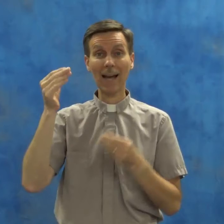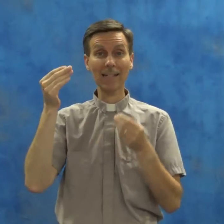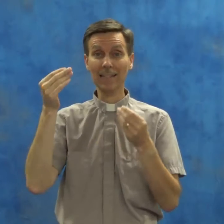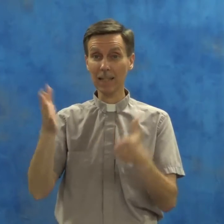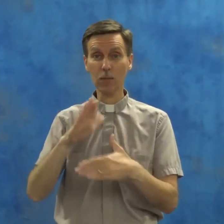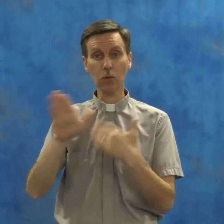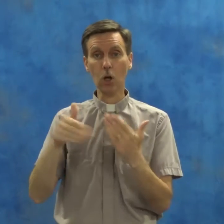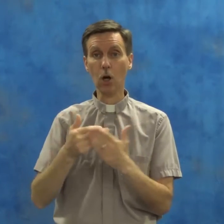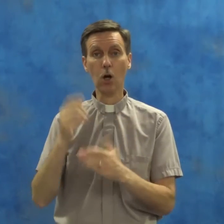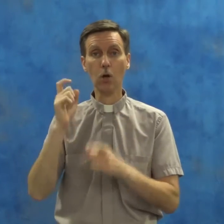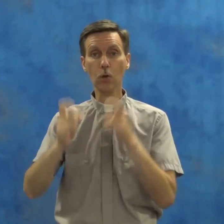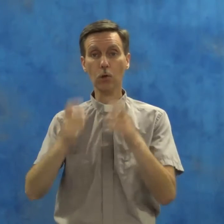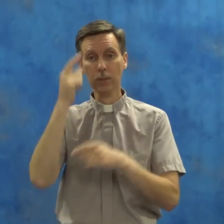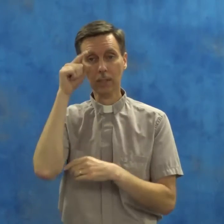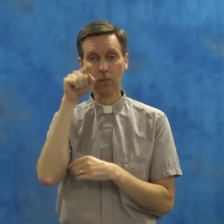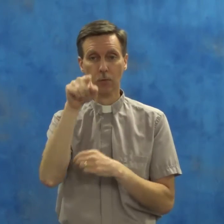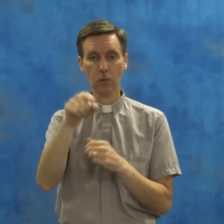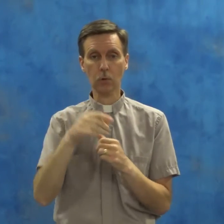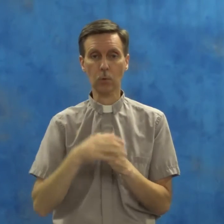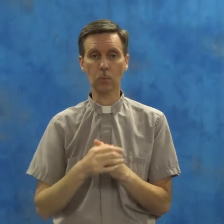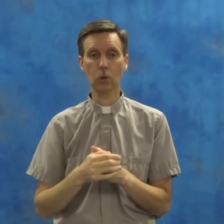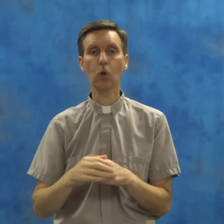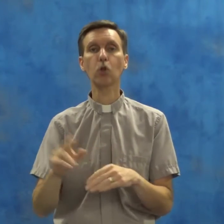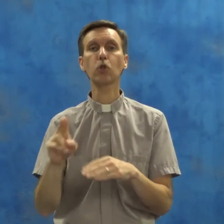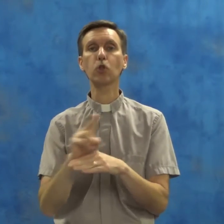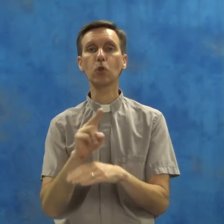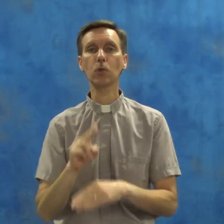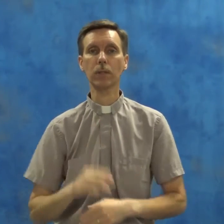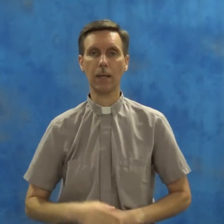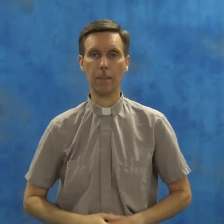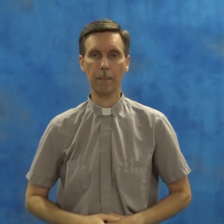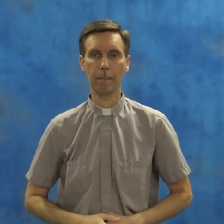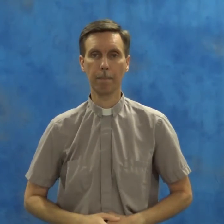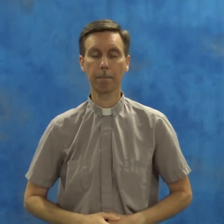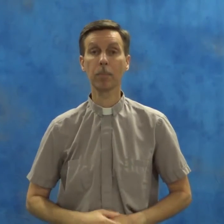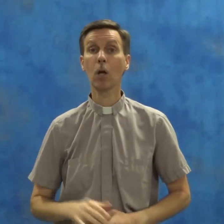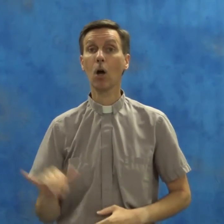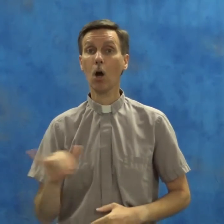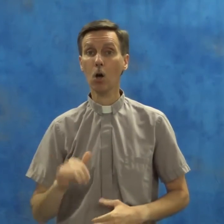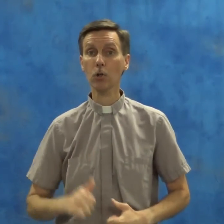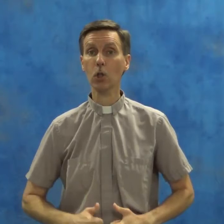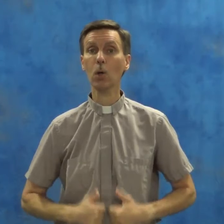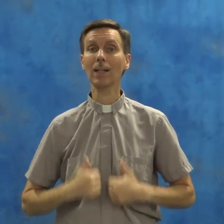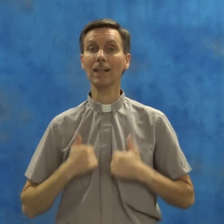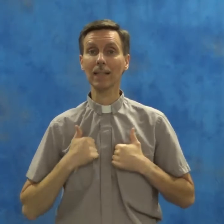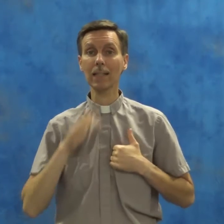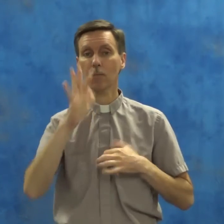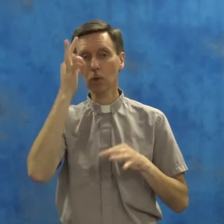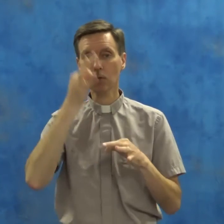God gives all those gifts for you. Use them. Also, live your